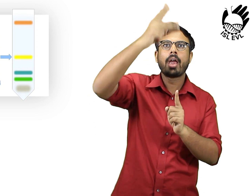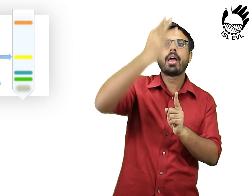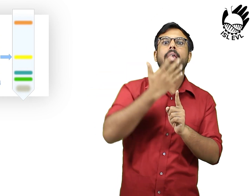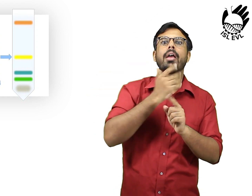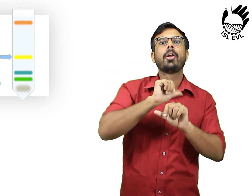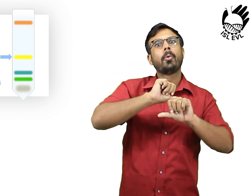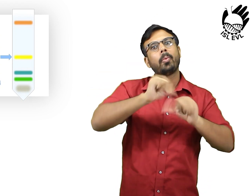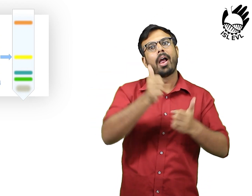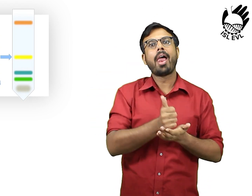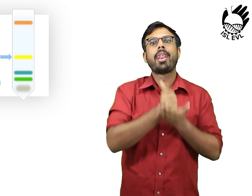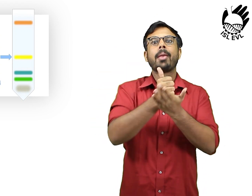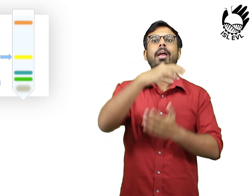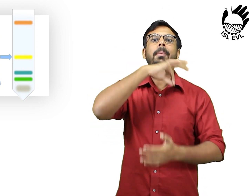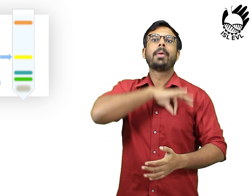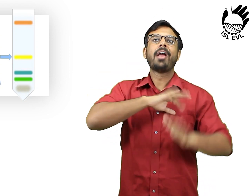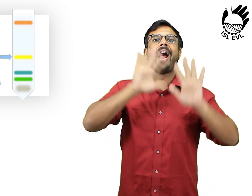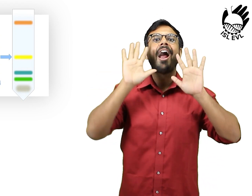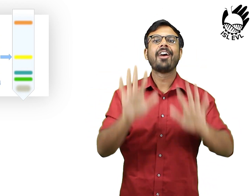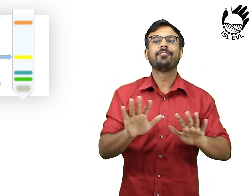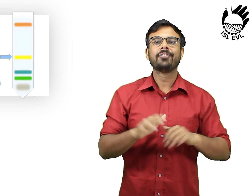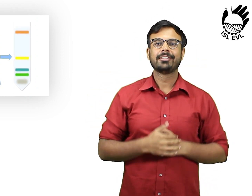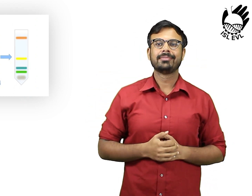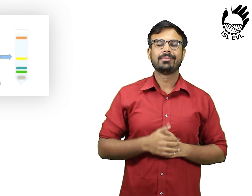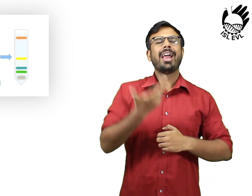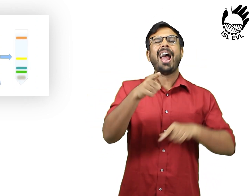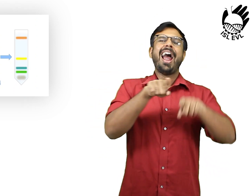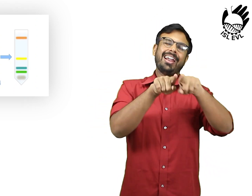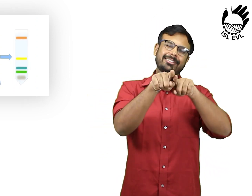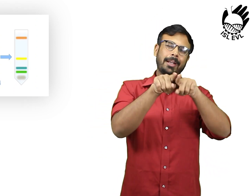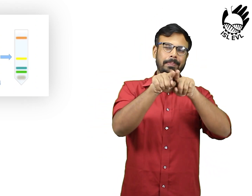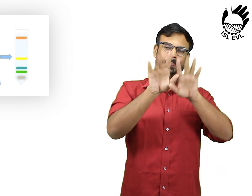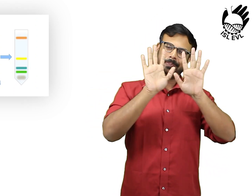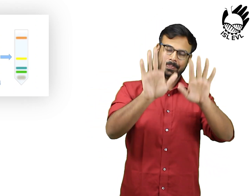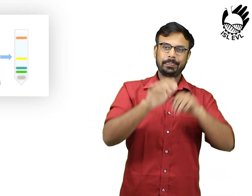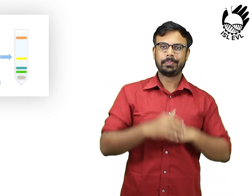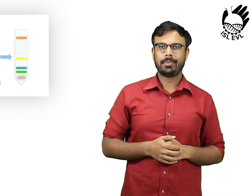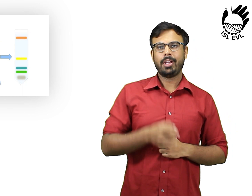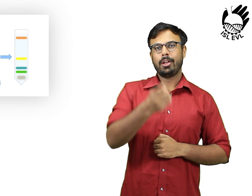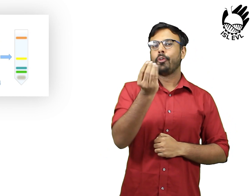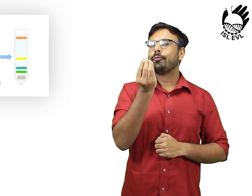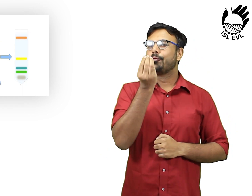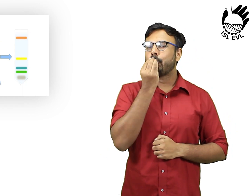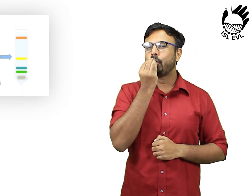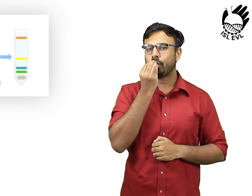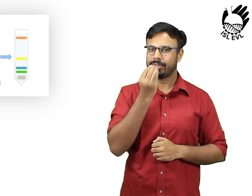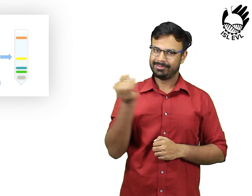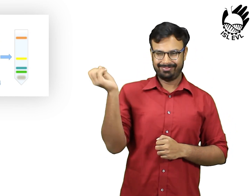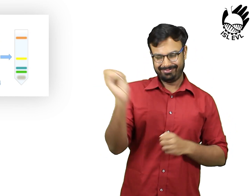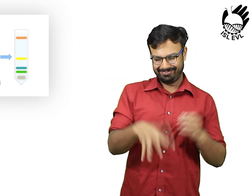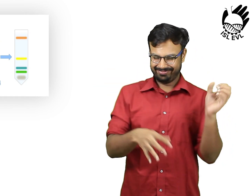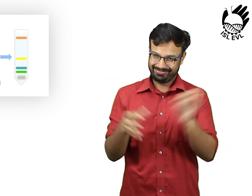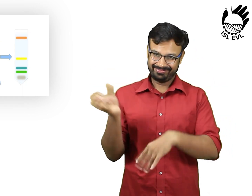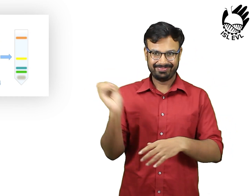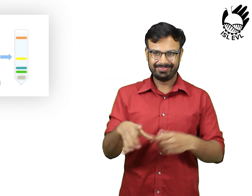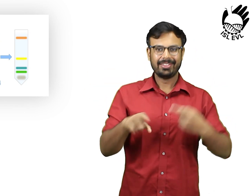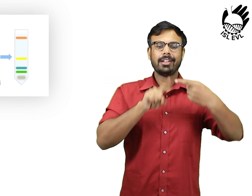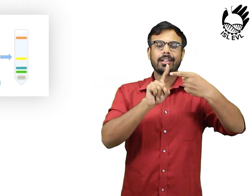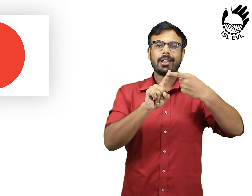what the coating is made up of, which is blue and yellow food coloring. The teams will use